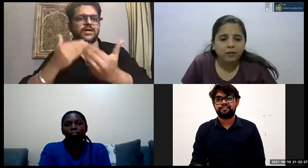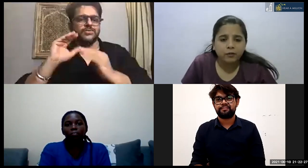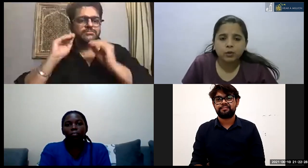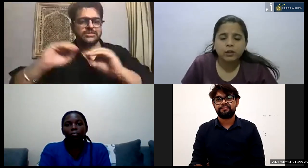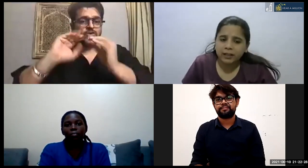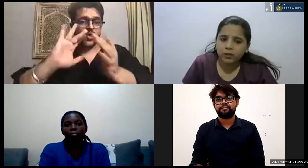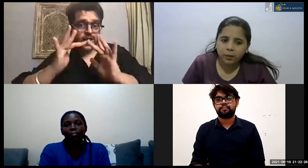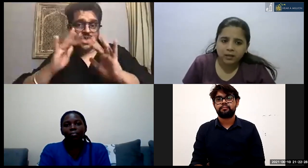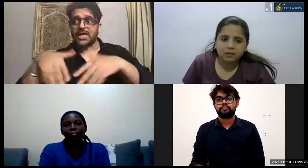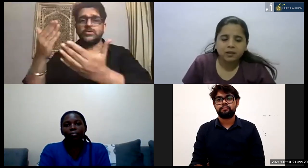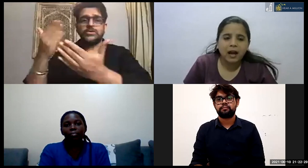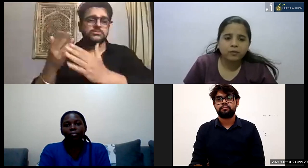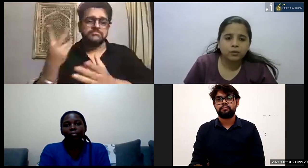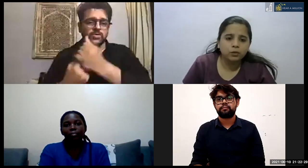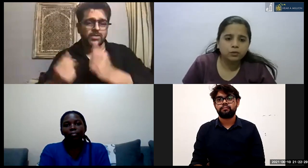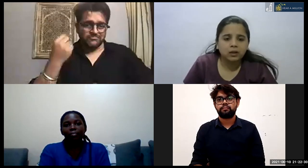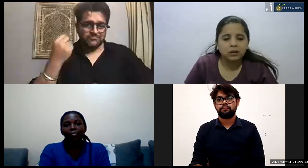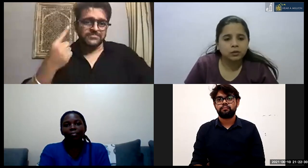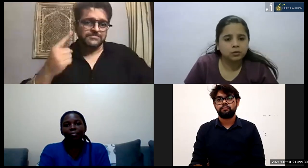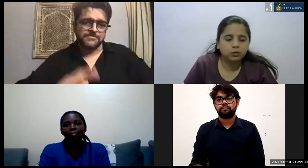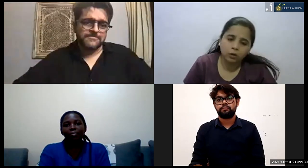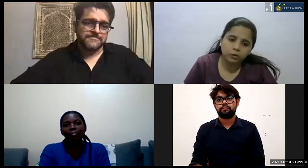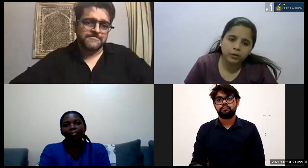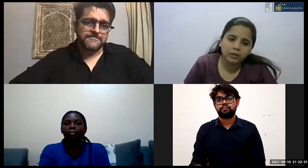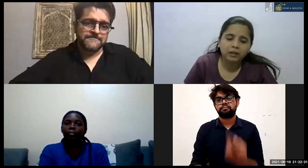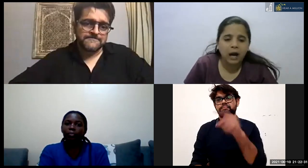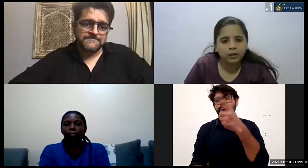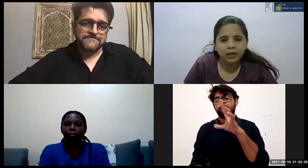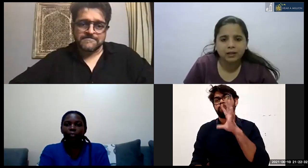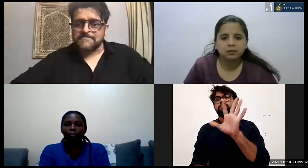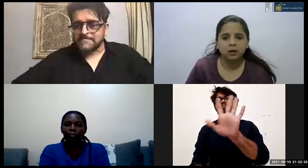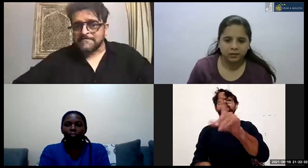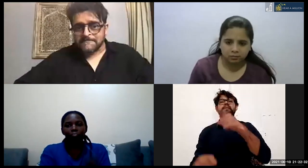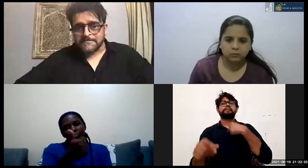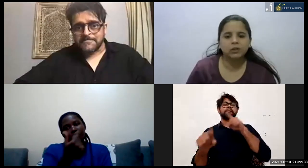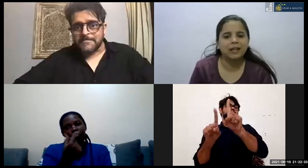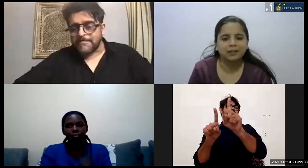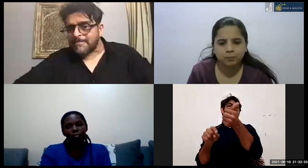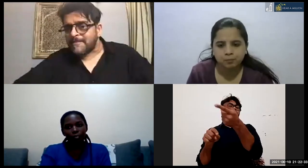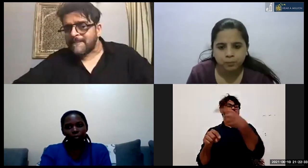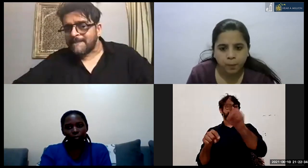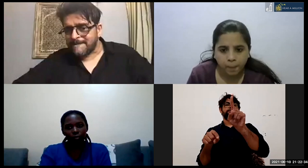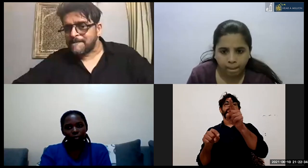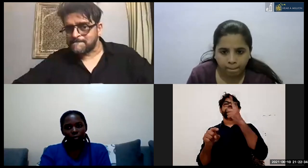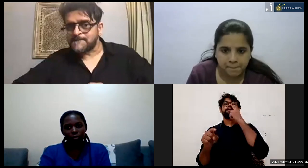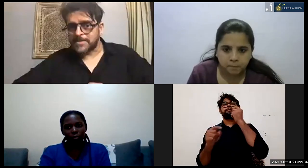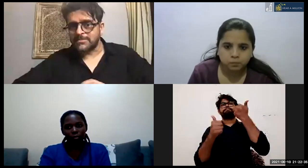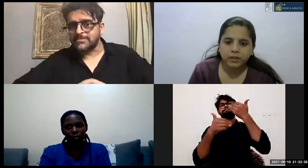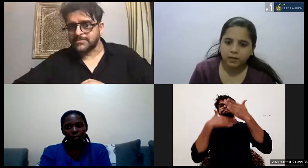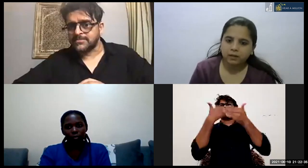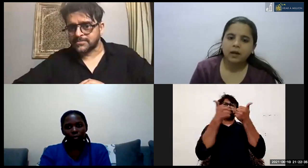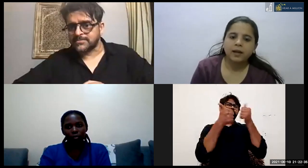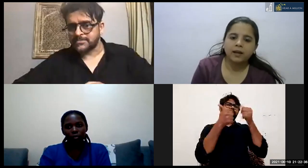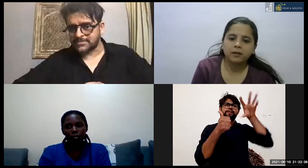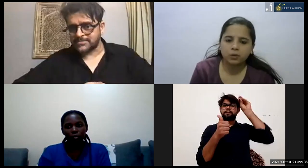they have to connect with the parents and have to talk to them that how they can do the things.